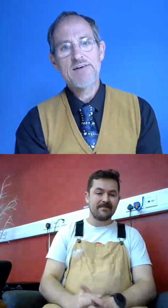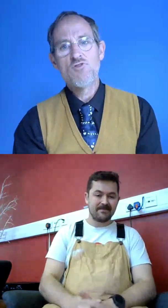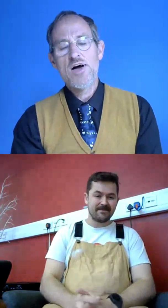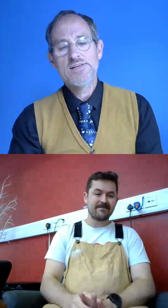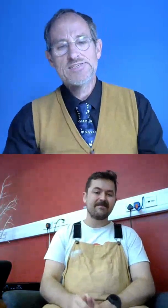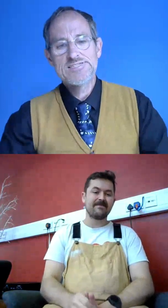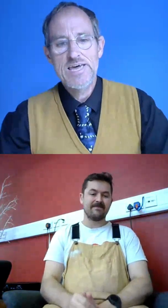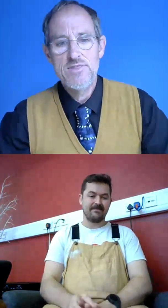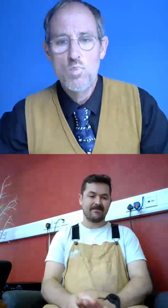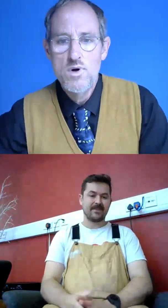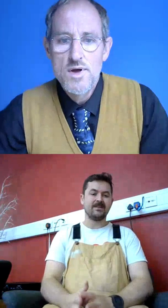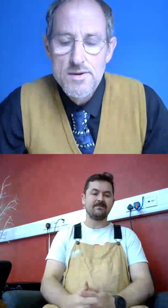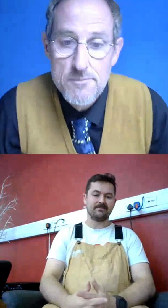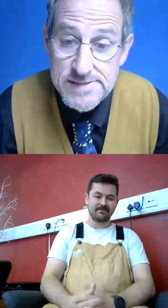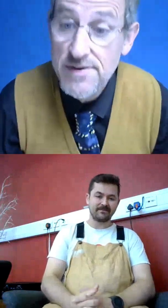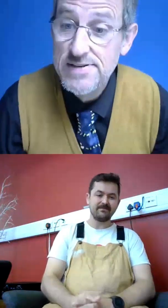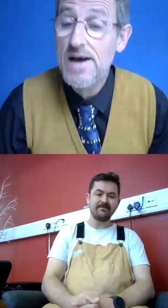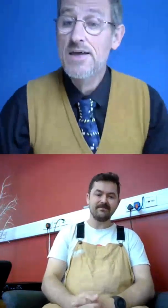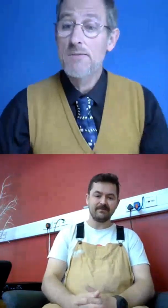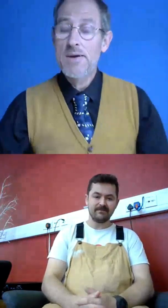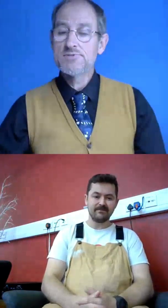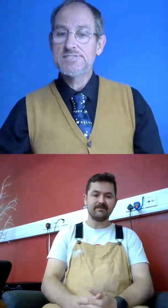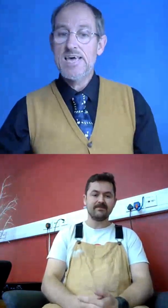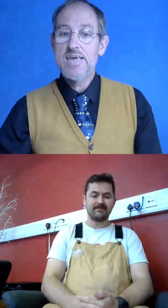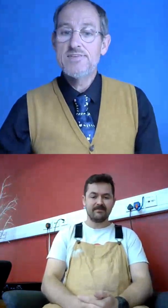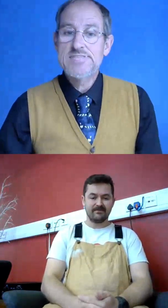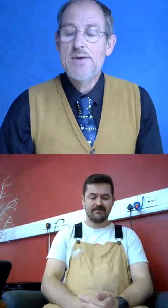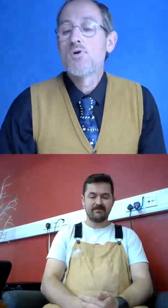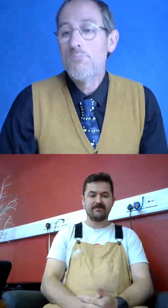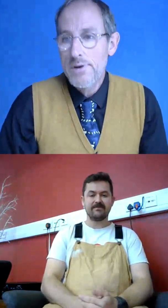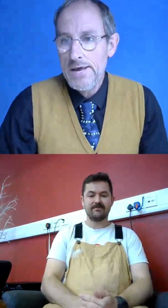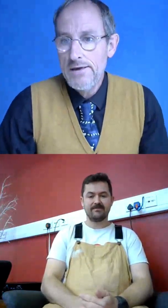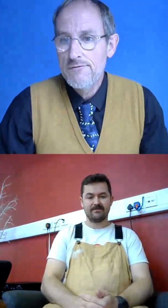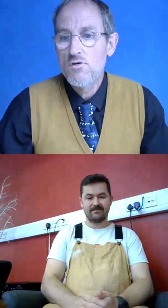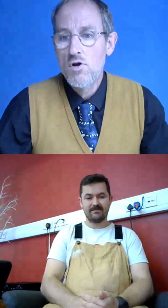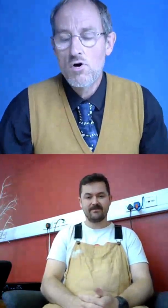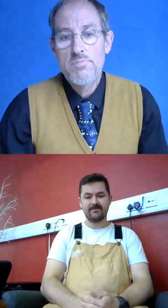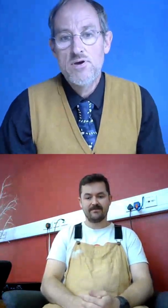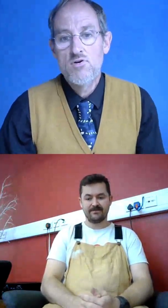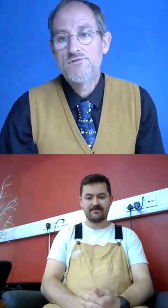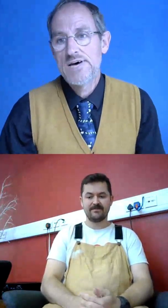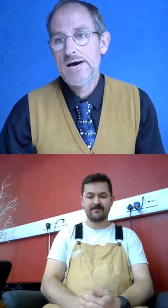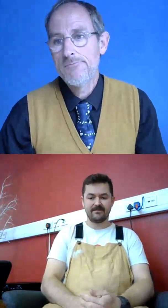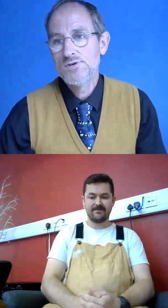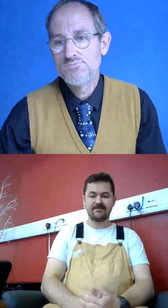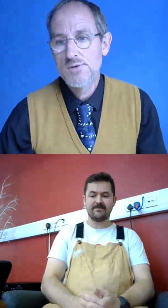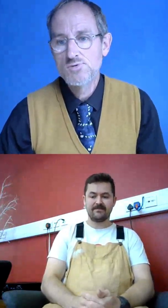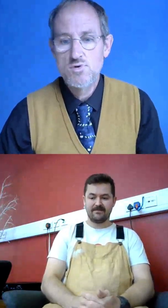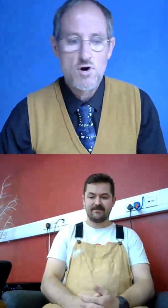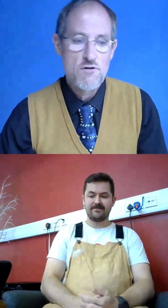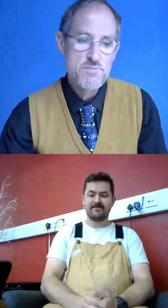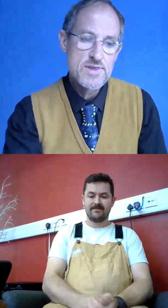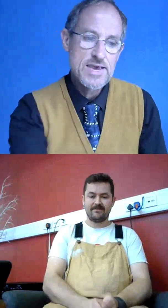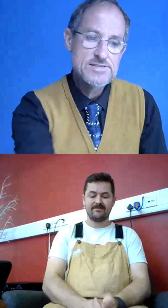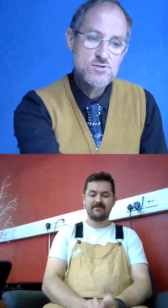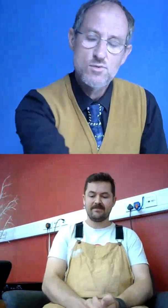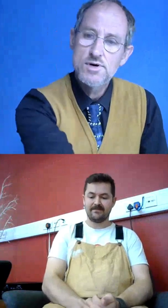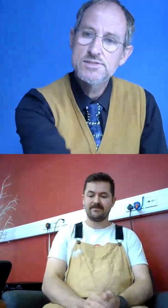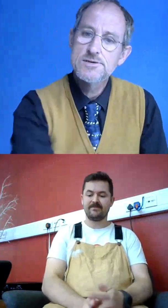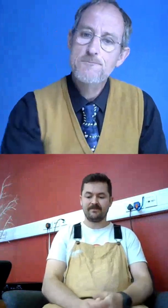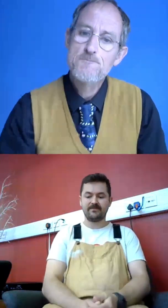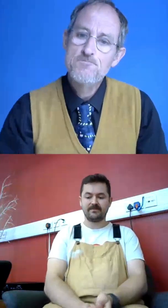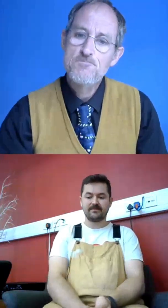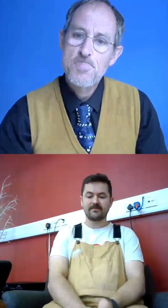and it means I've not had to stay it means I'm able to stay in the same company for a long period of time, which perhaps would not have been the